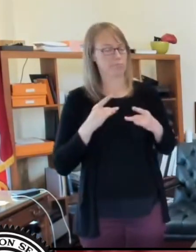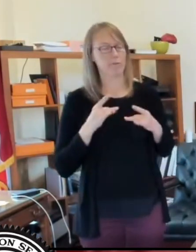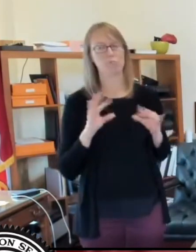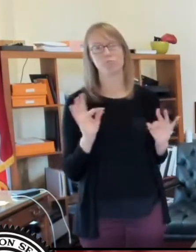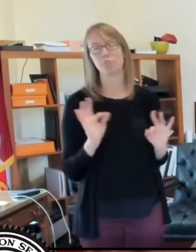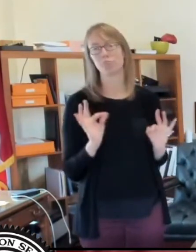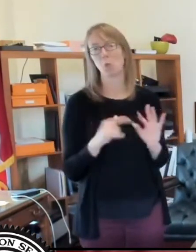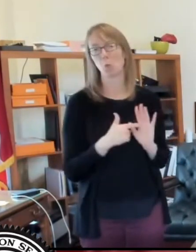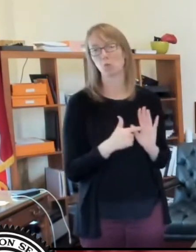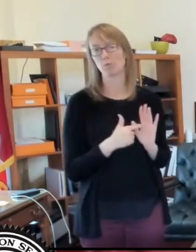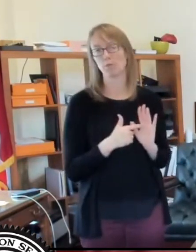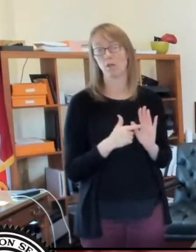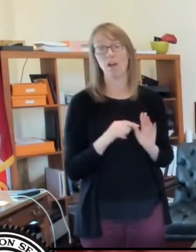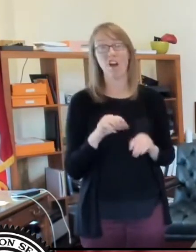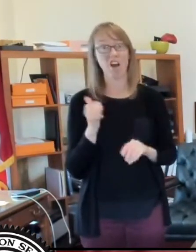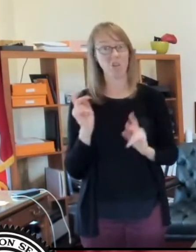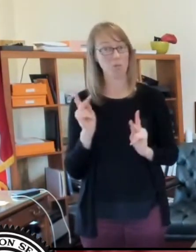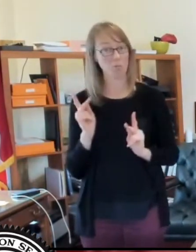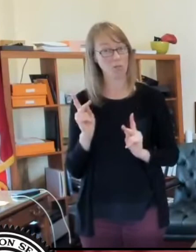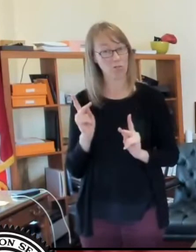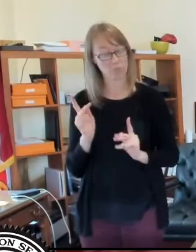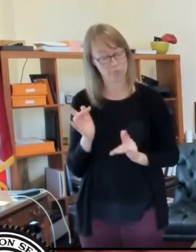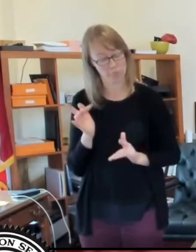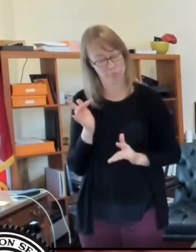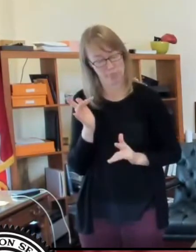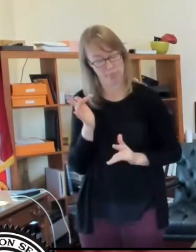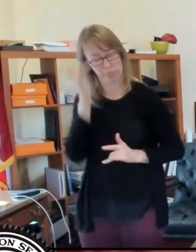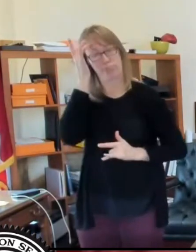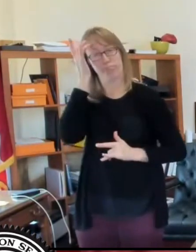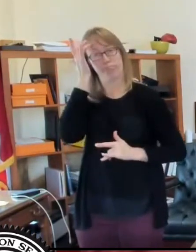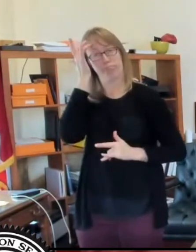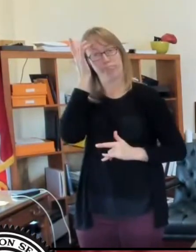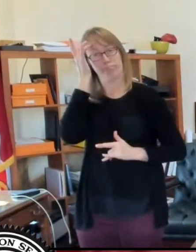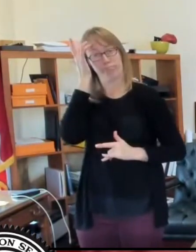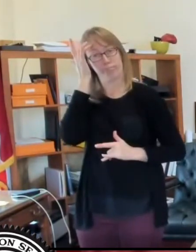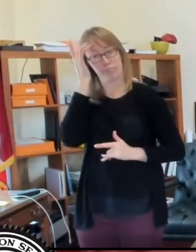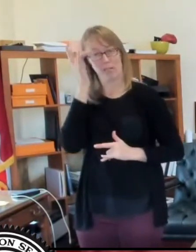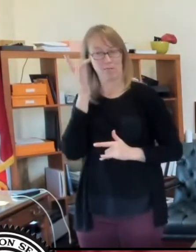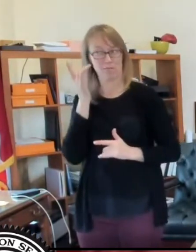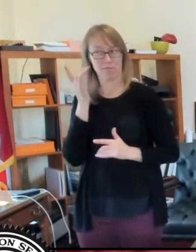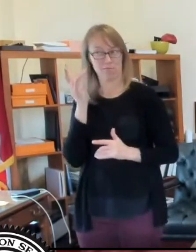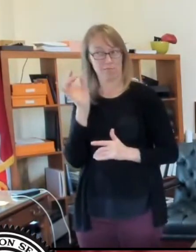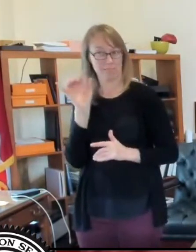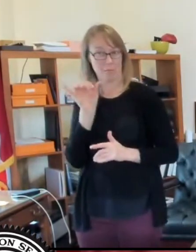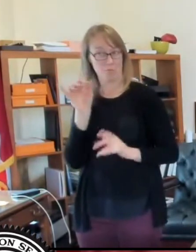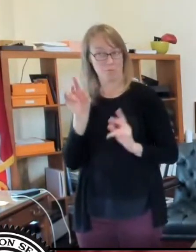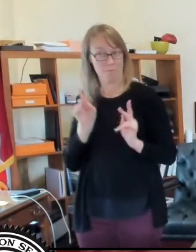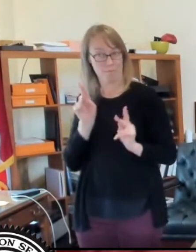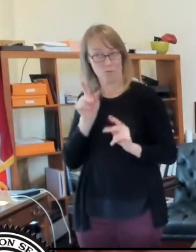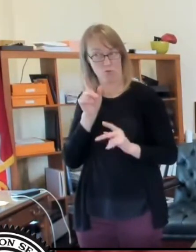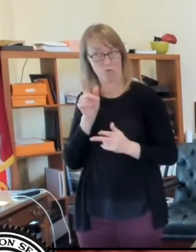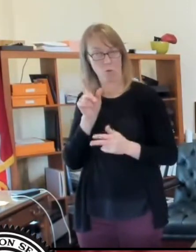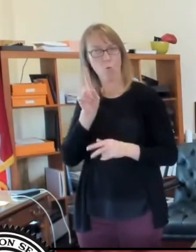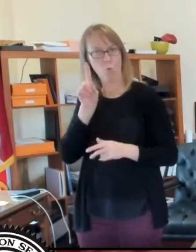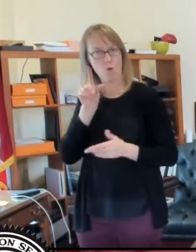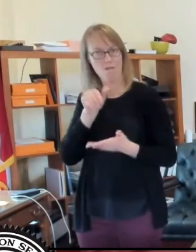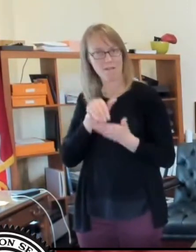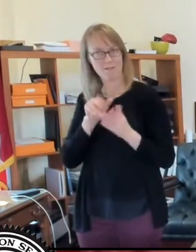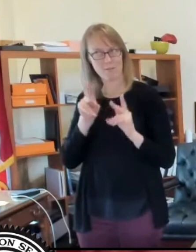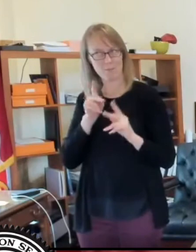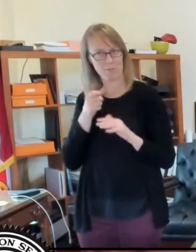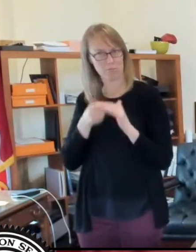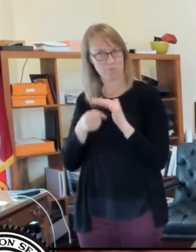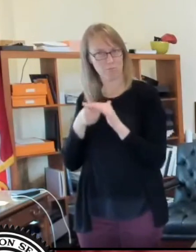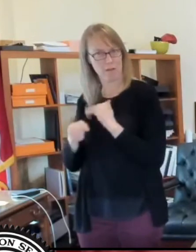serious symptoms, those 1,000 people that are in the hospital today. So rolling